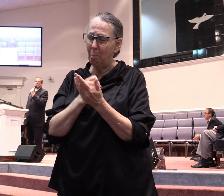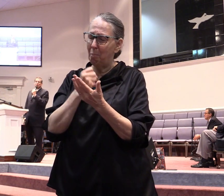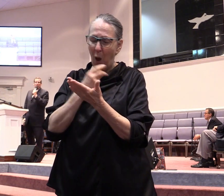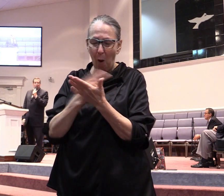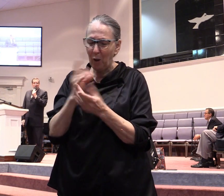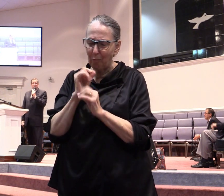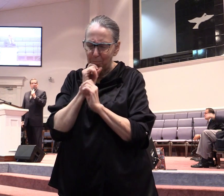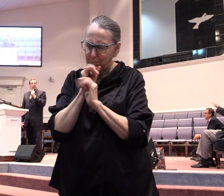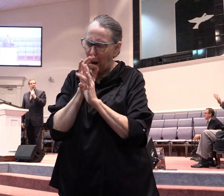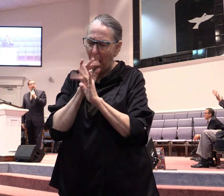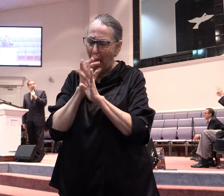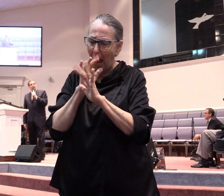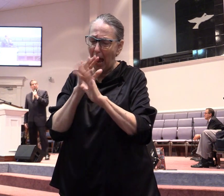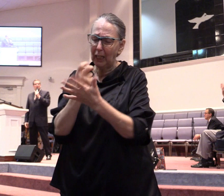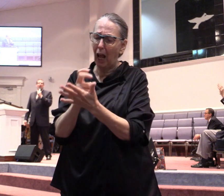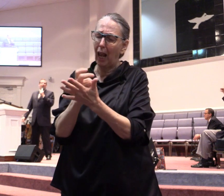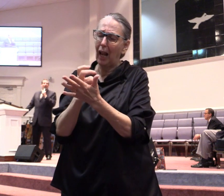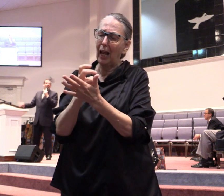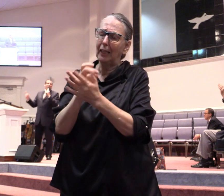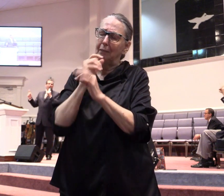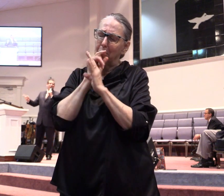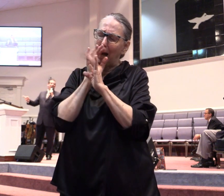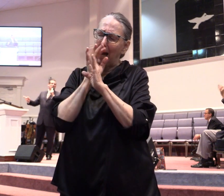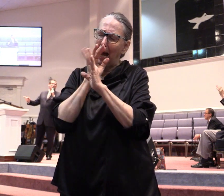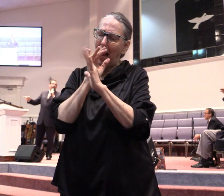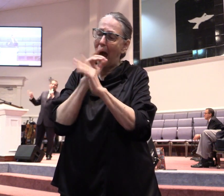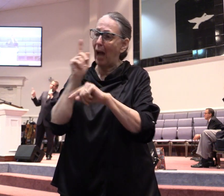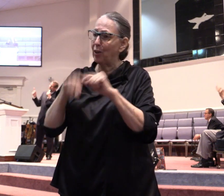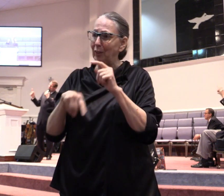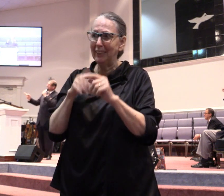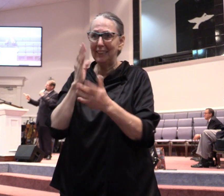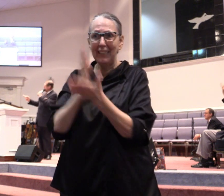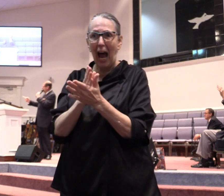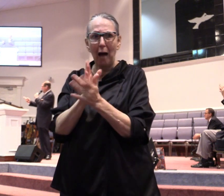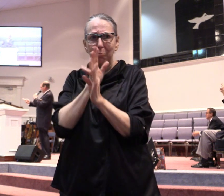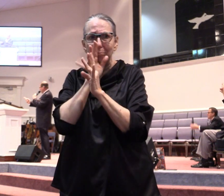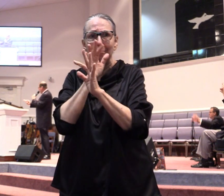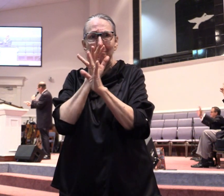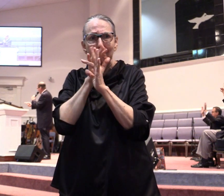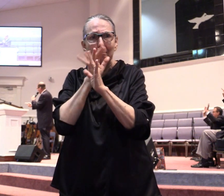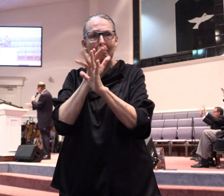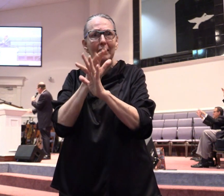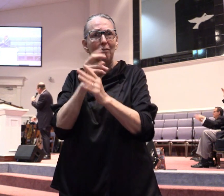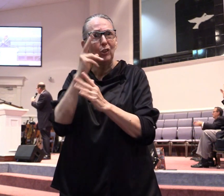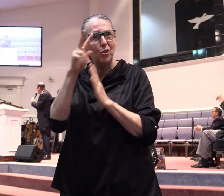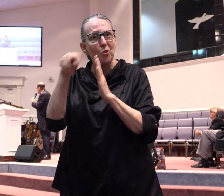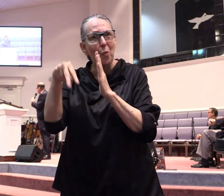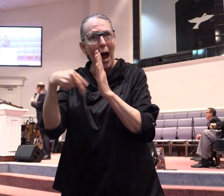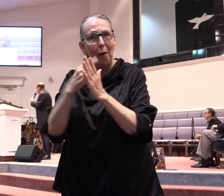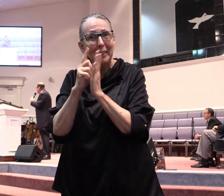shaking uncontrollably, speaking in a language that I could not stop and had never spoken before.